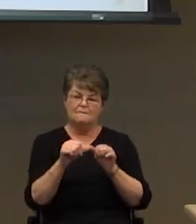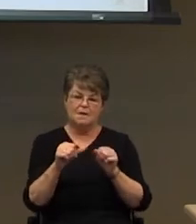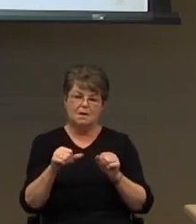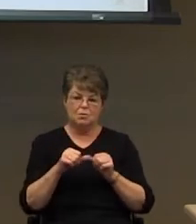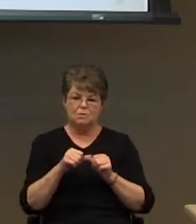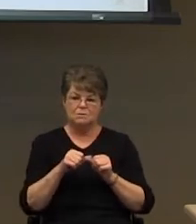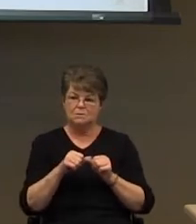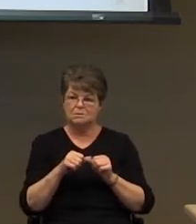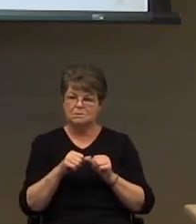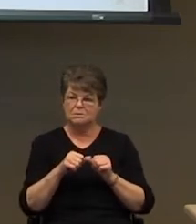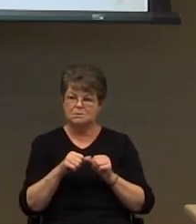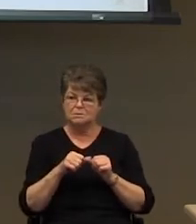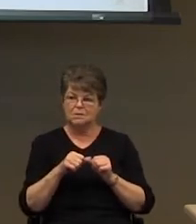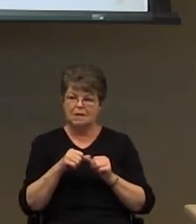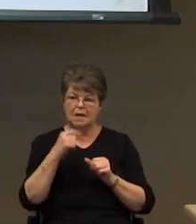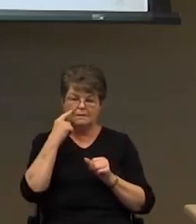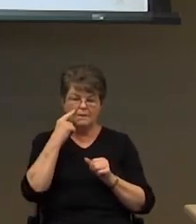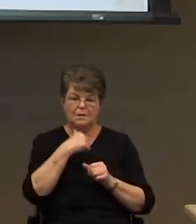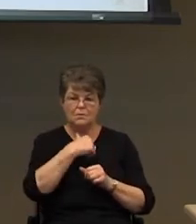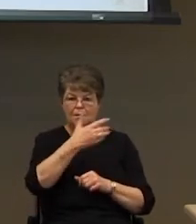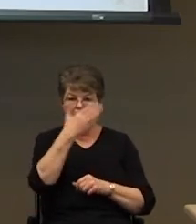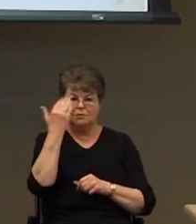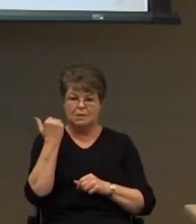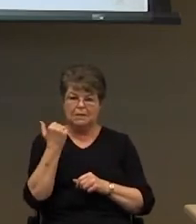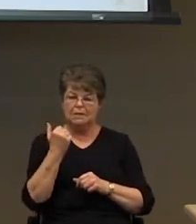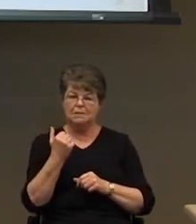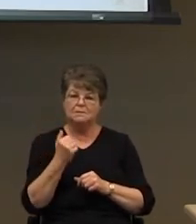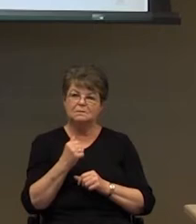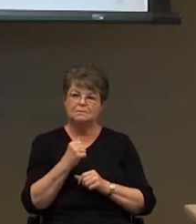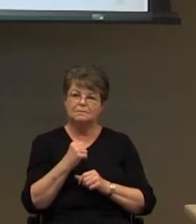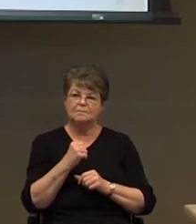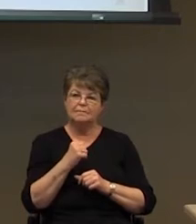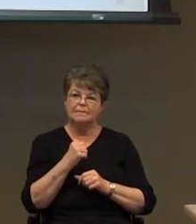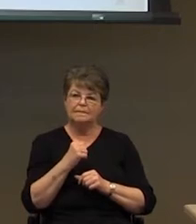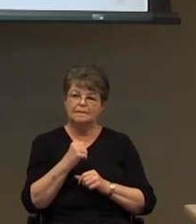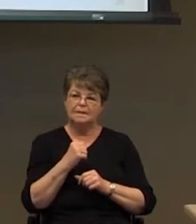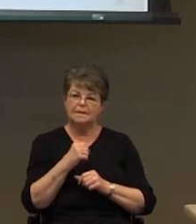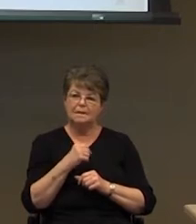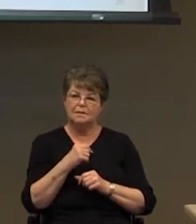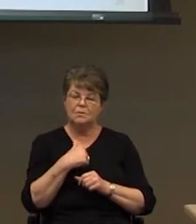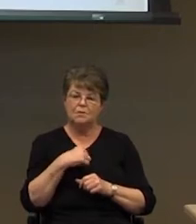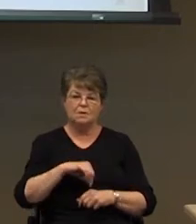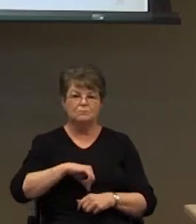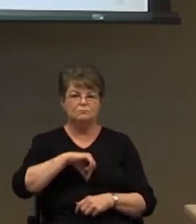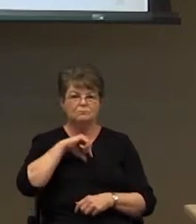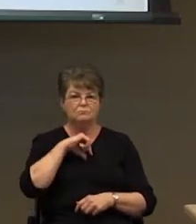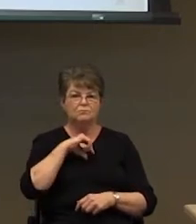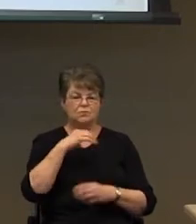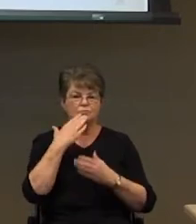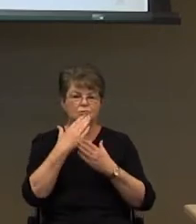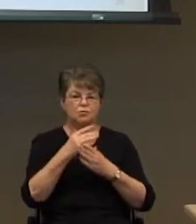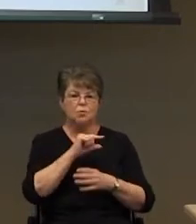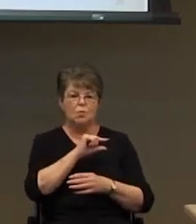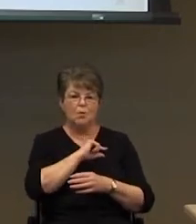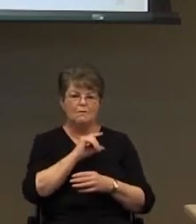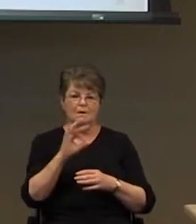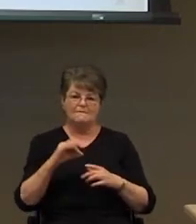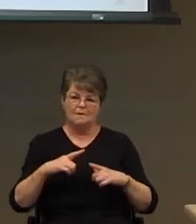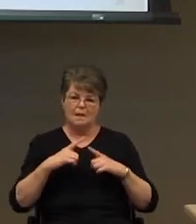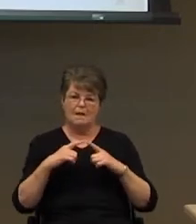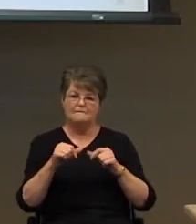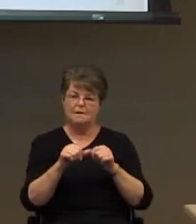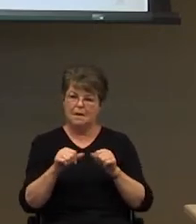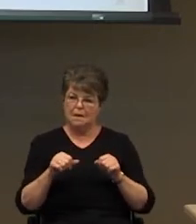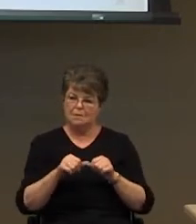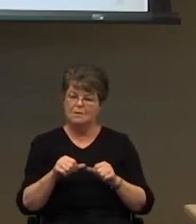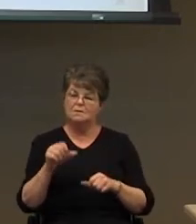that I think we forget, we take pride that we're a great quality of life area,